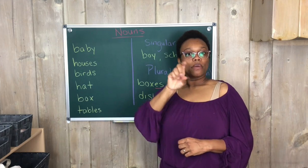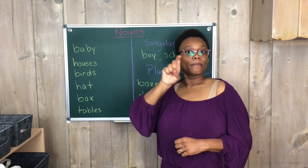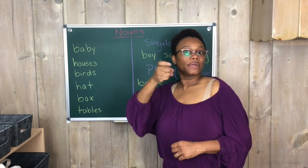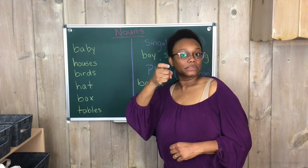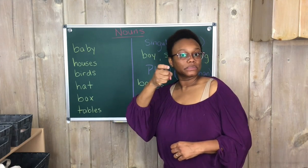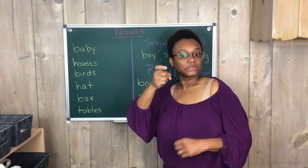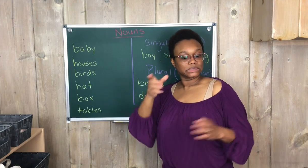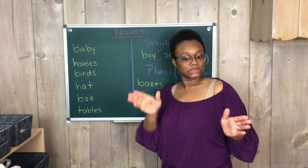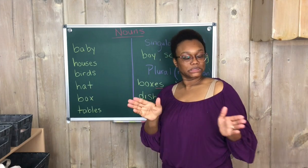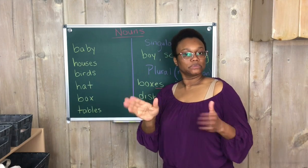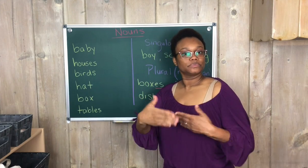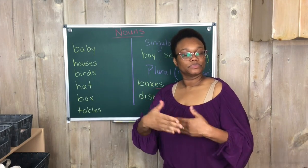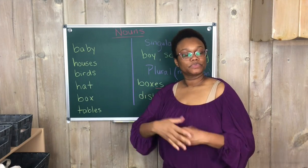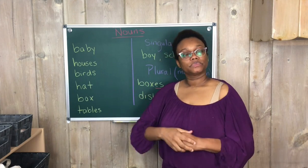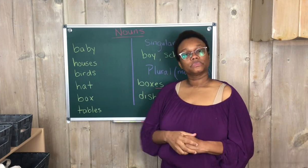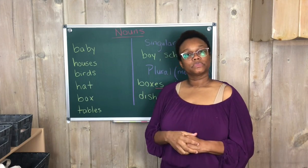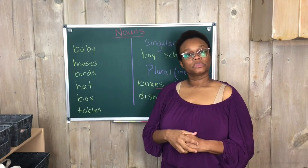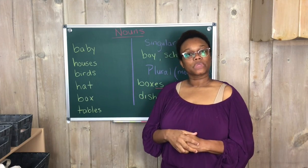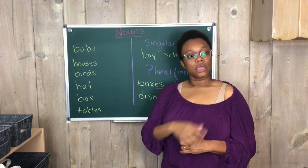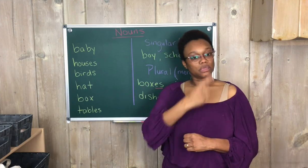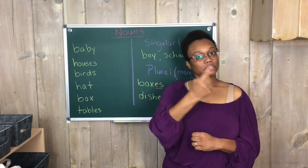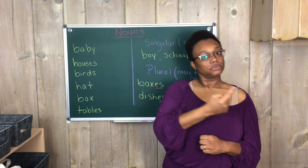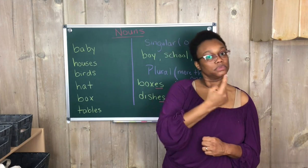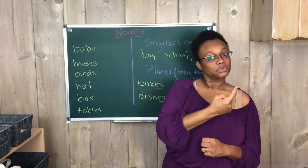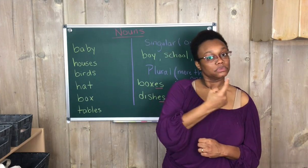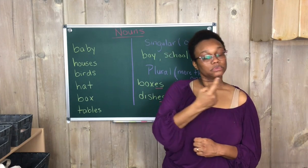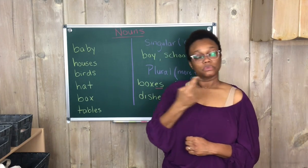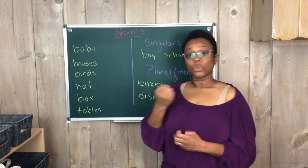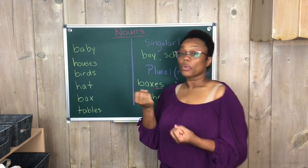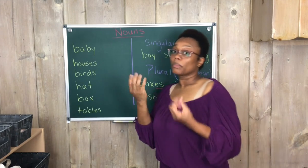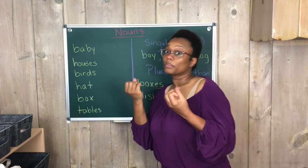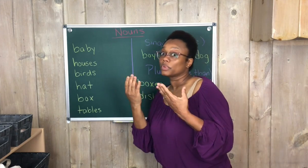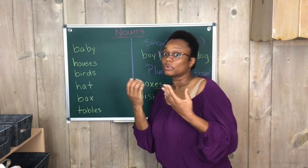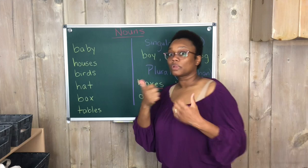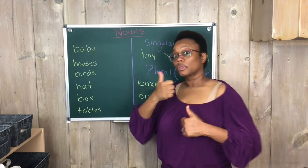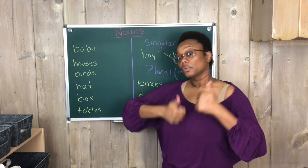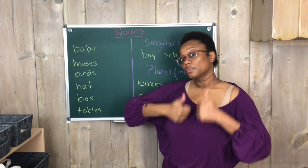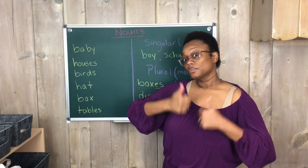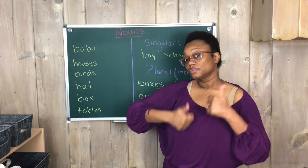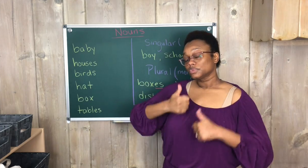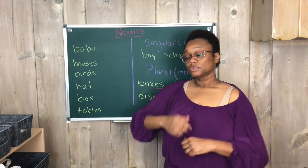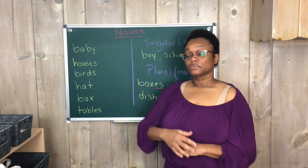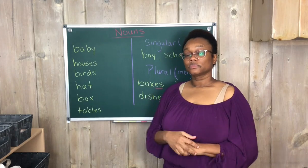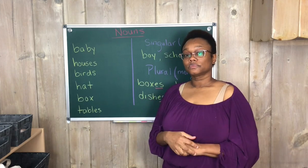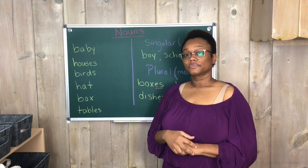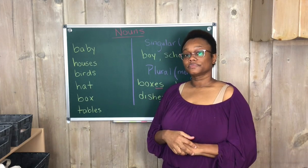What about box? B-O-X. Is that singular or plural?